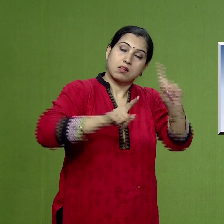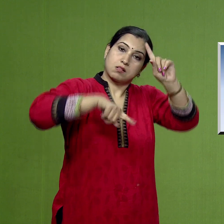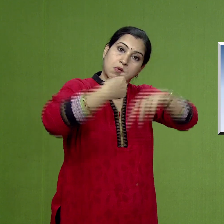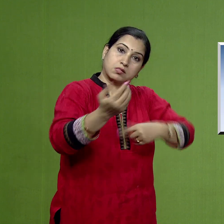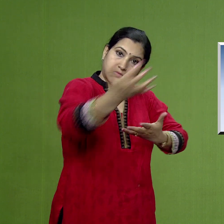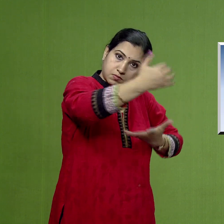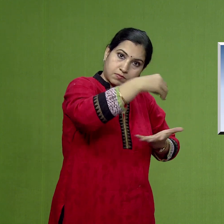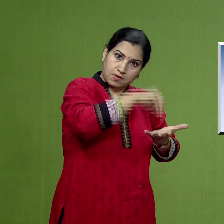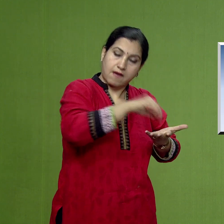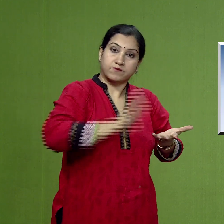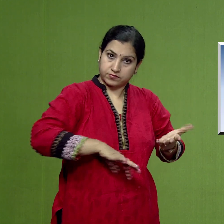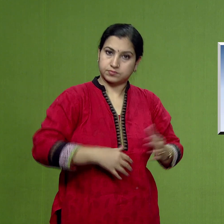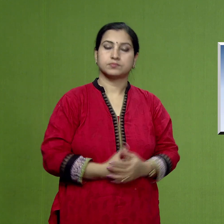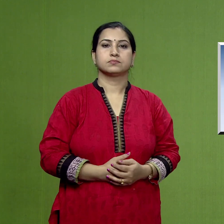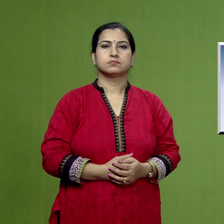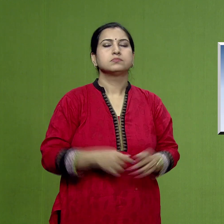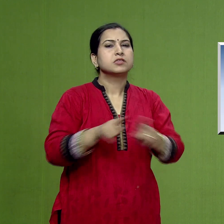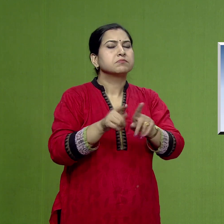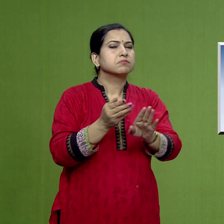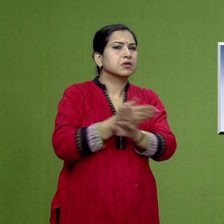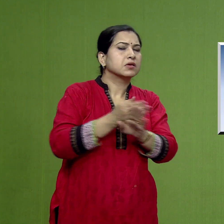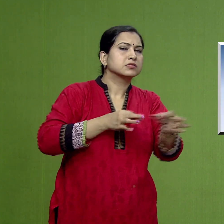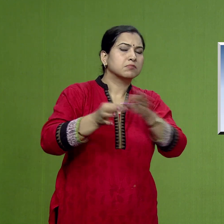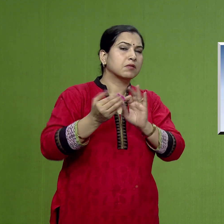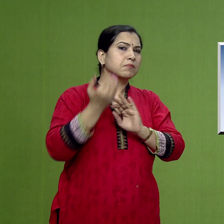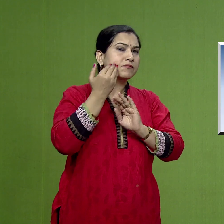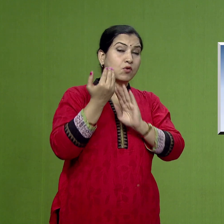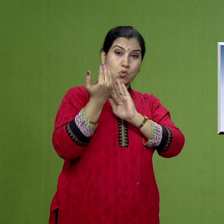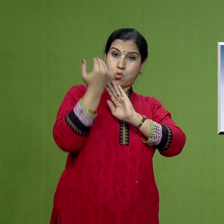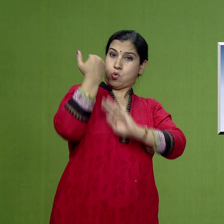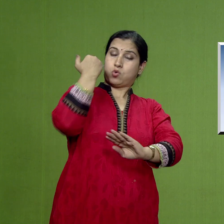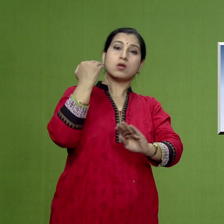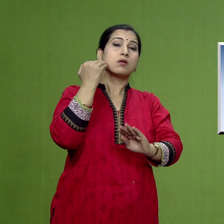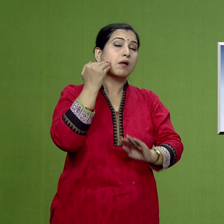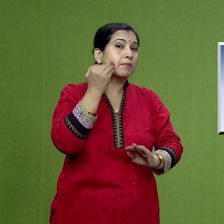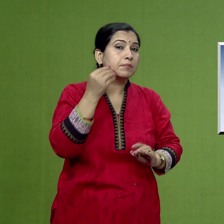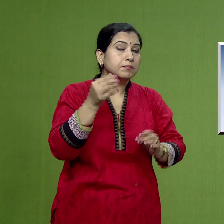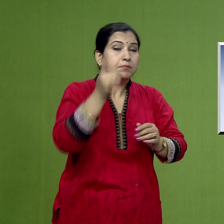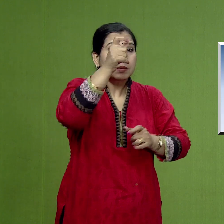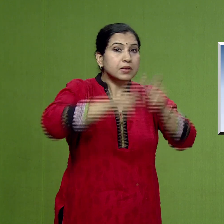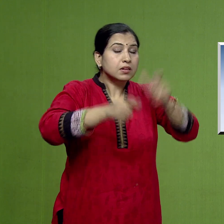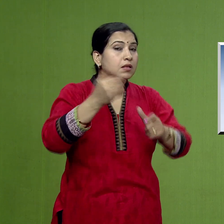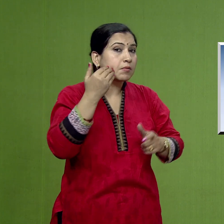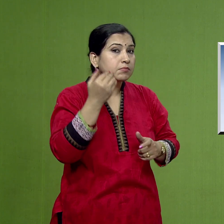For example, the latest census data on population is of 2011.